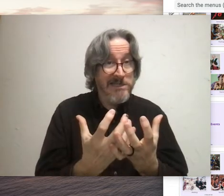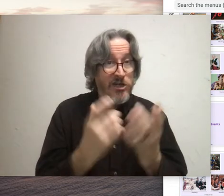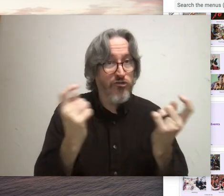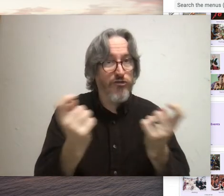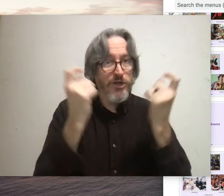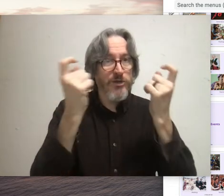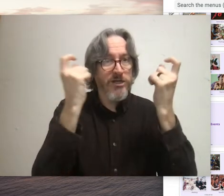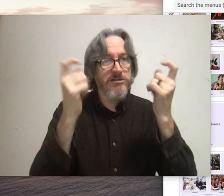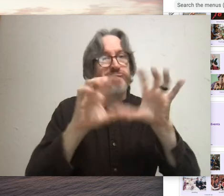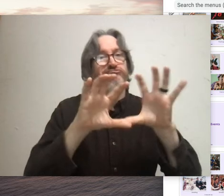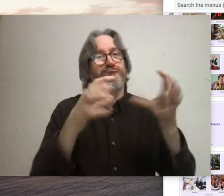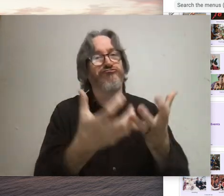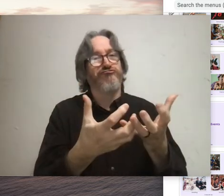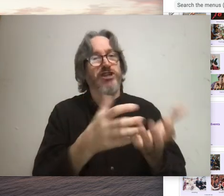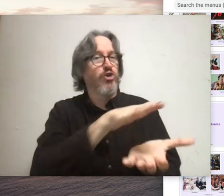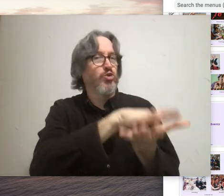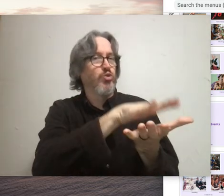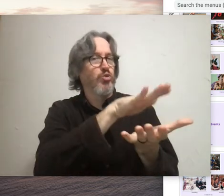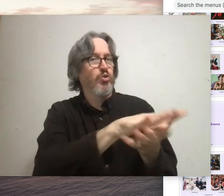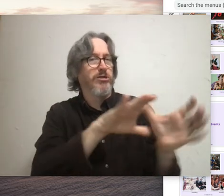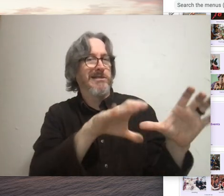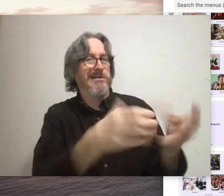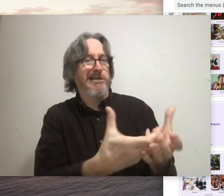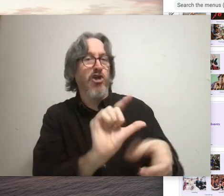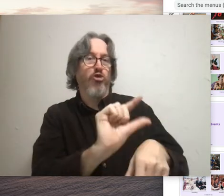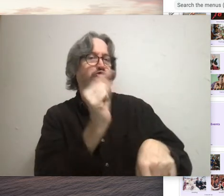Class reunion,